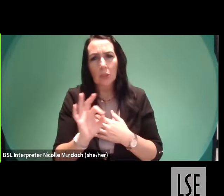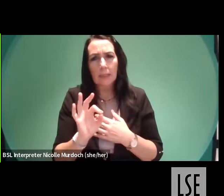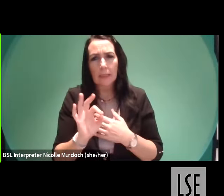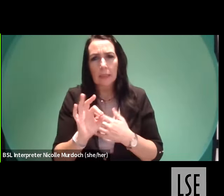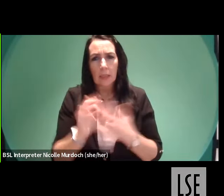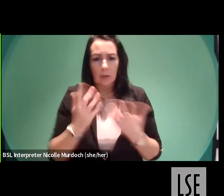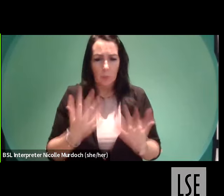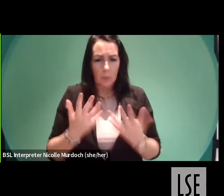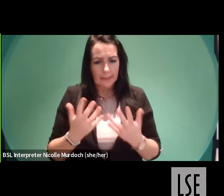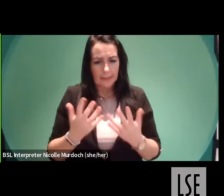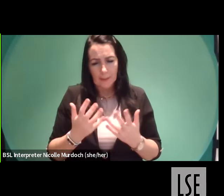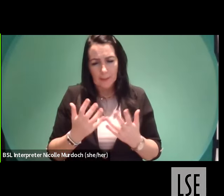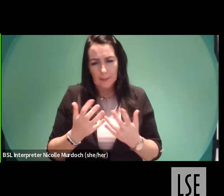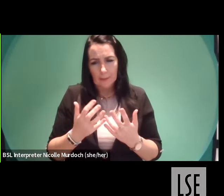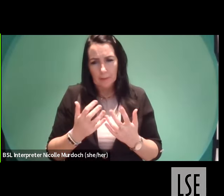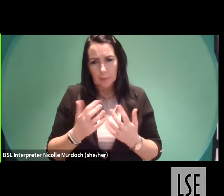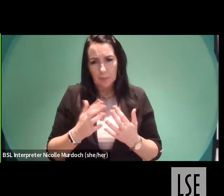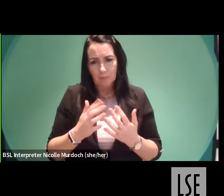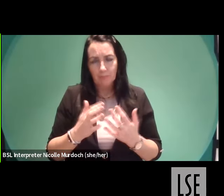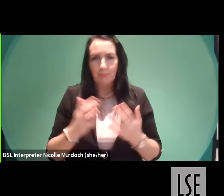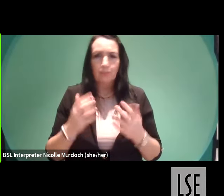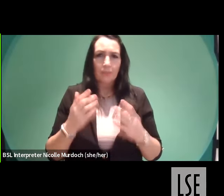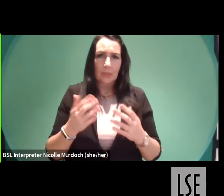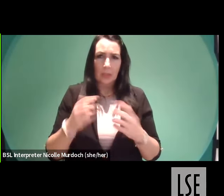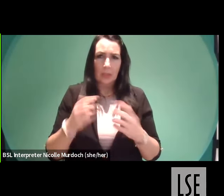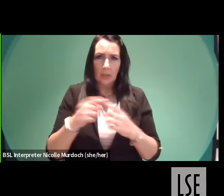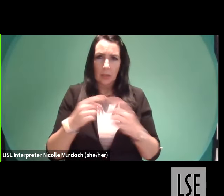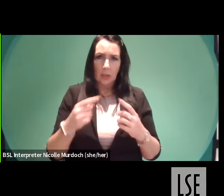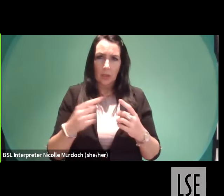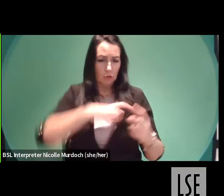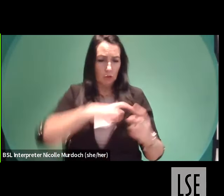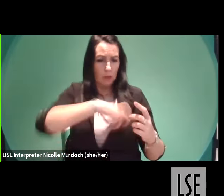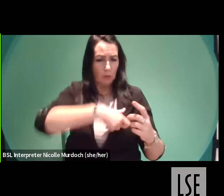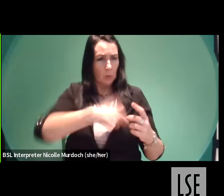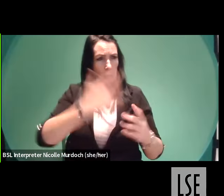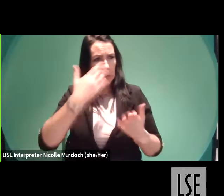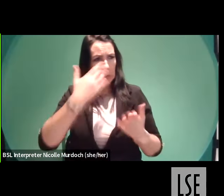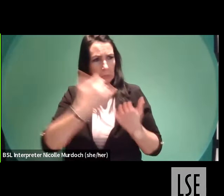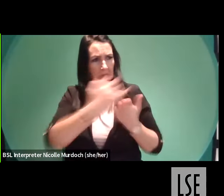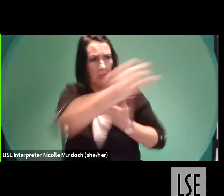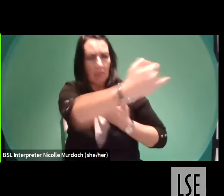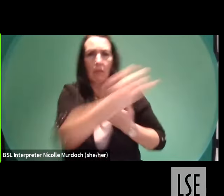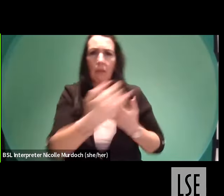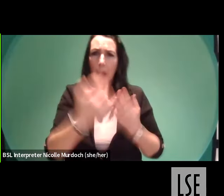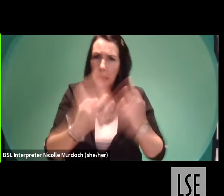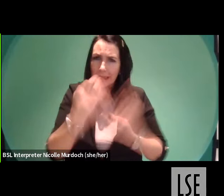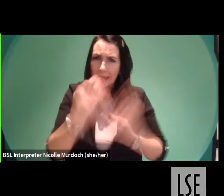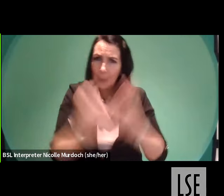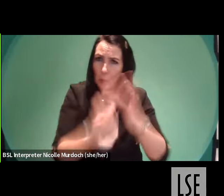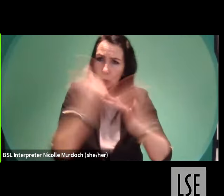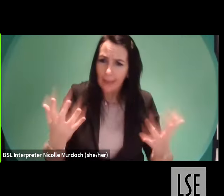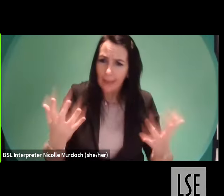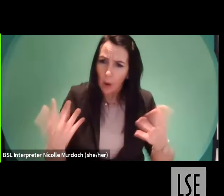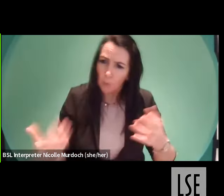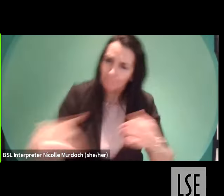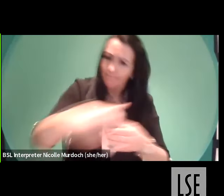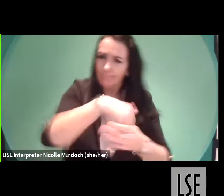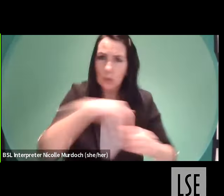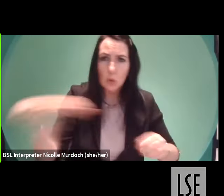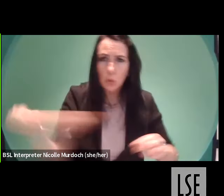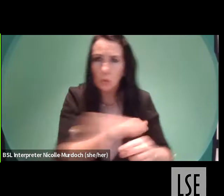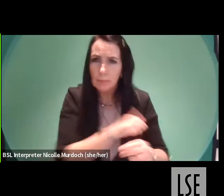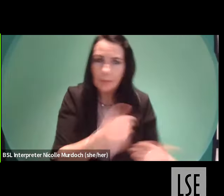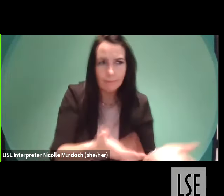current kind of resurgence of trade unionism actually a political opportunity that Labour should be seizing